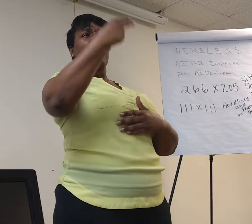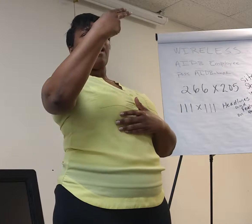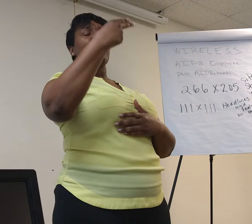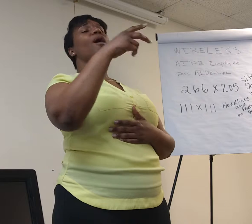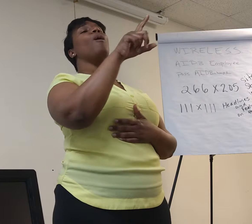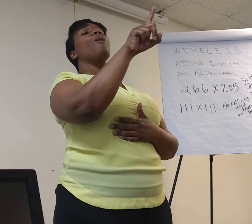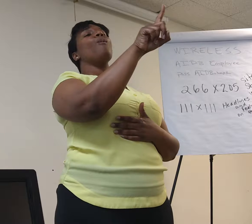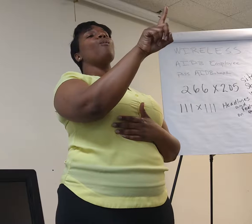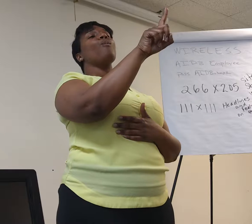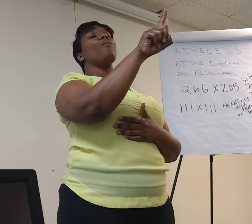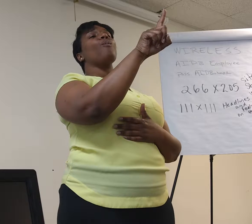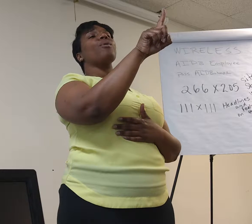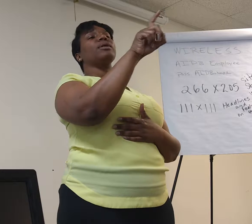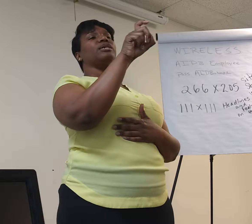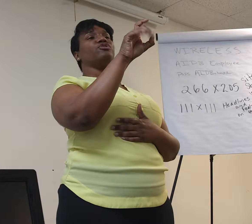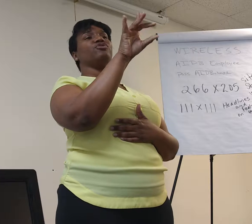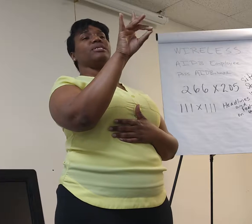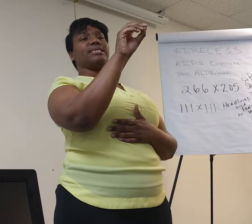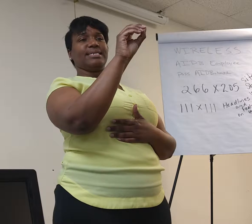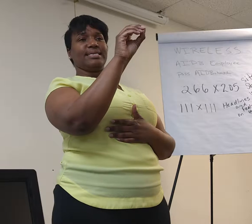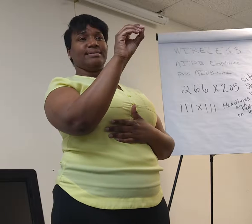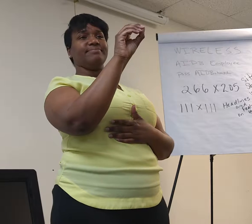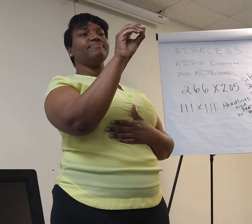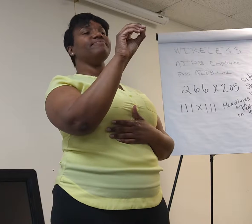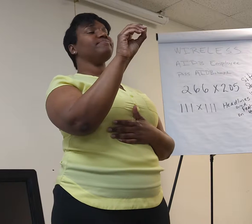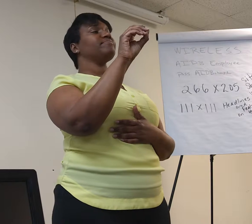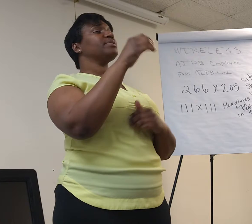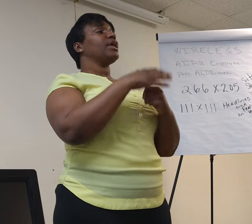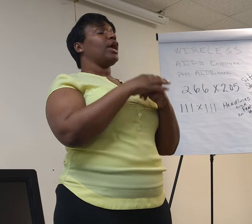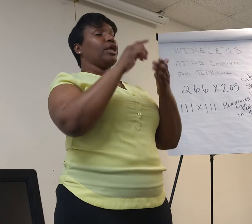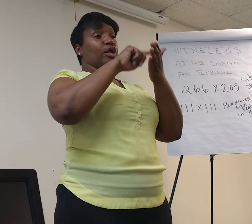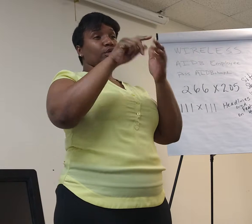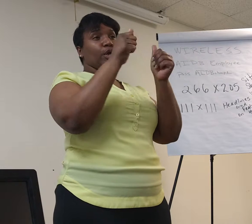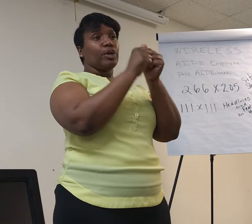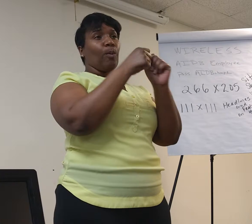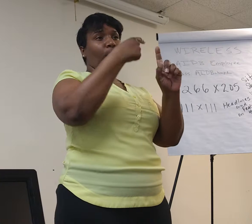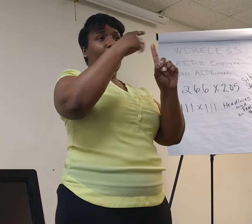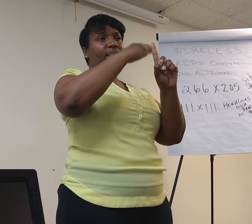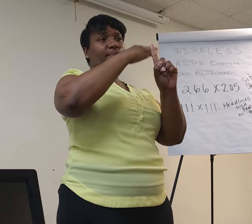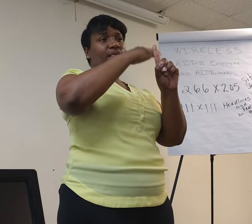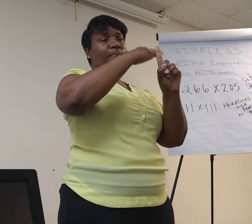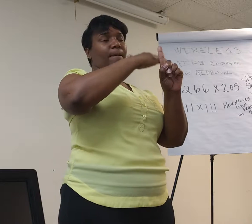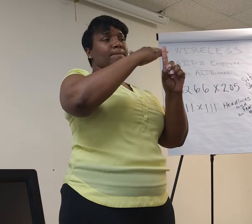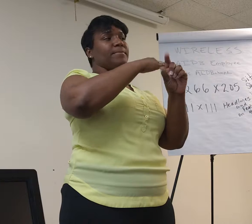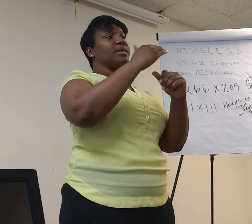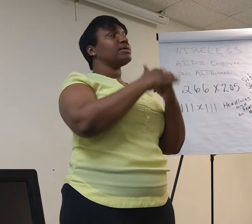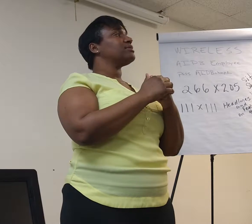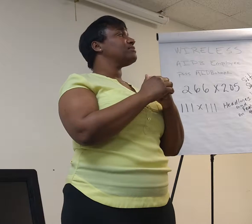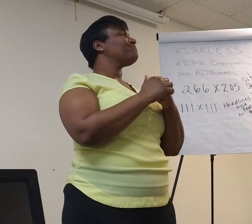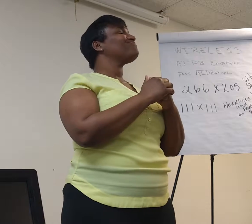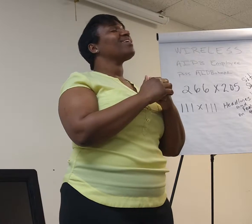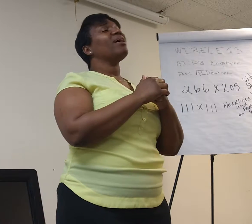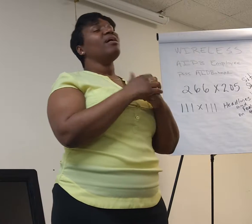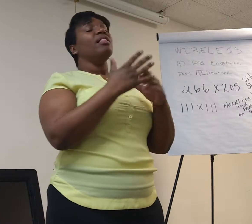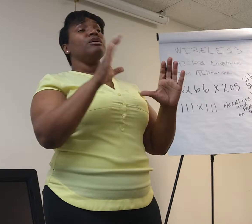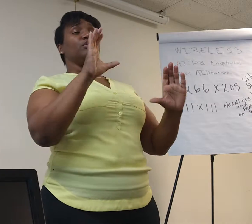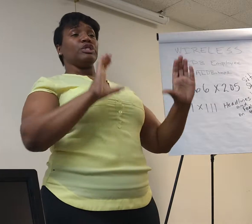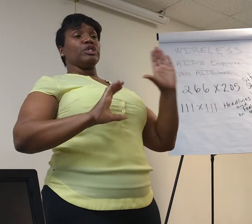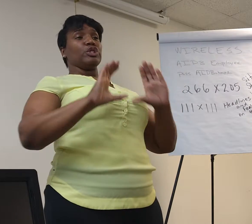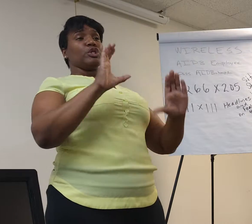180. Very good. And y'all are checking that with a thermometer. There are some chemical sanitizing machines. They just run at a lot